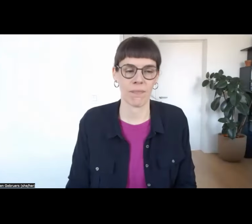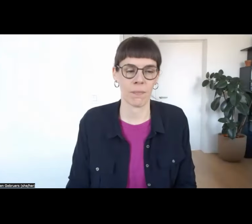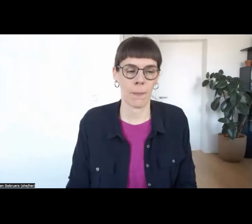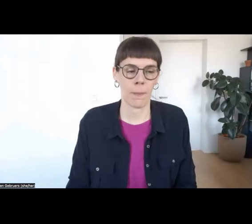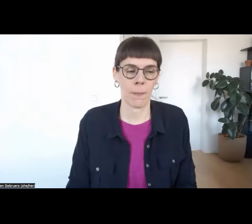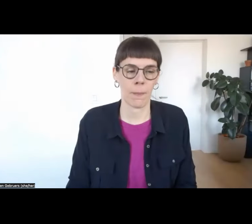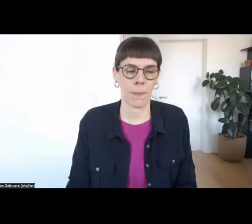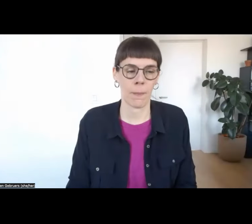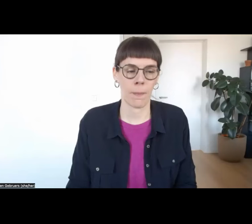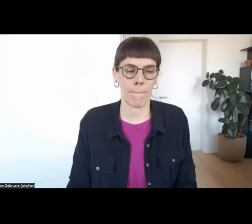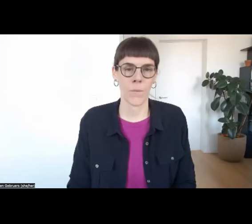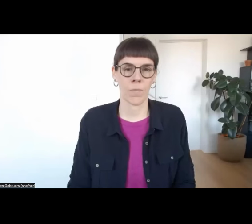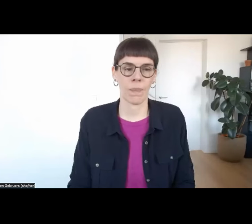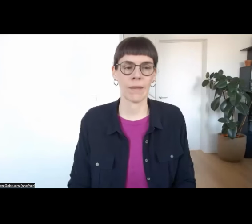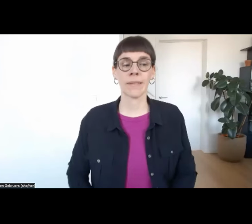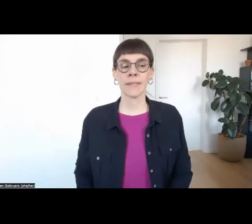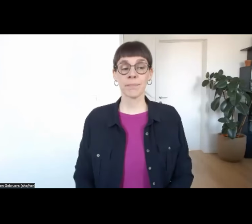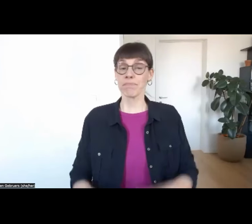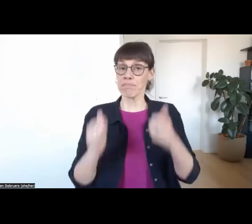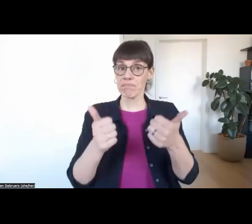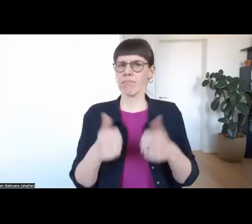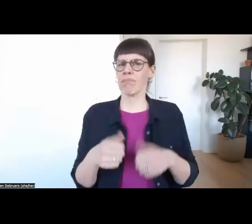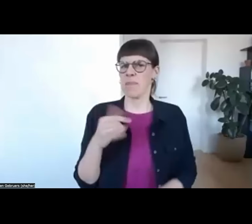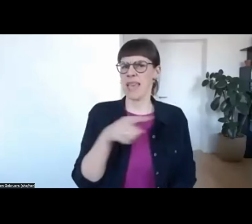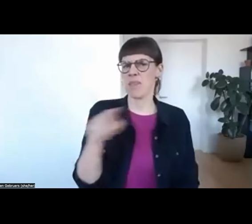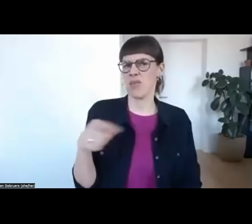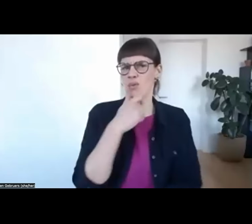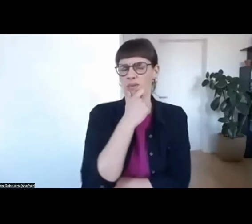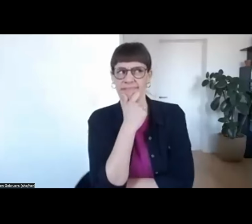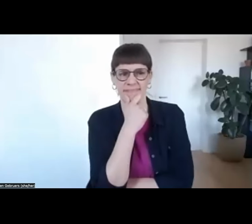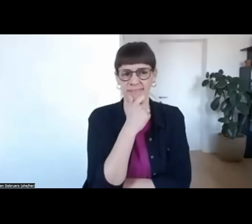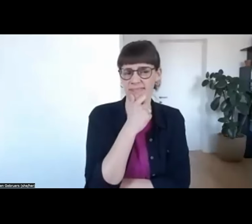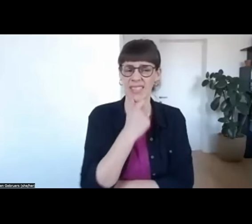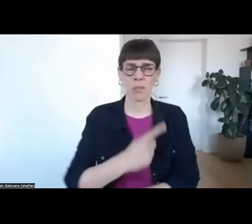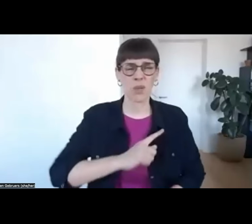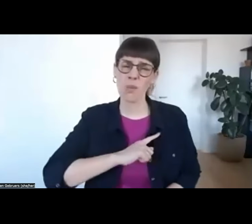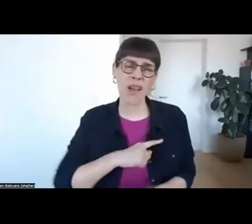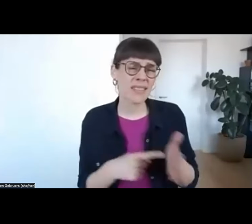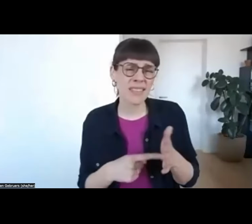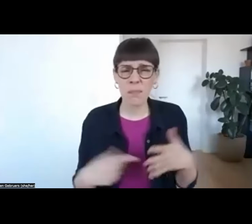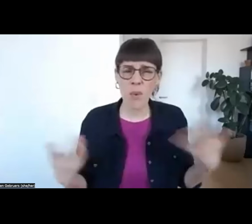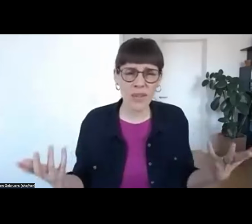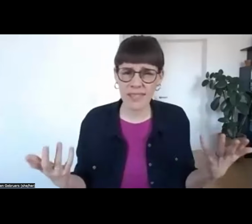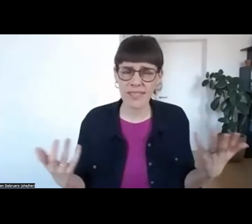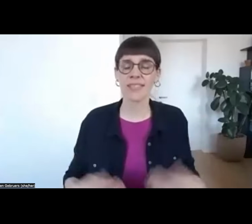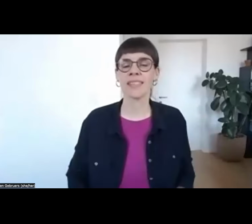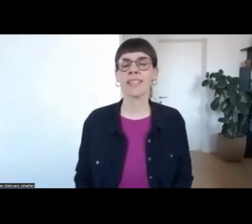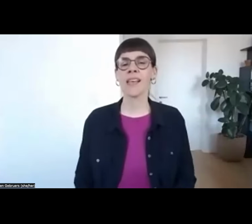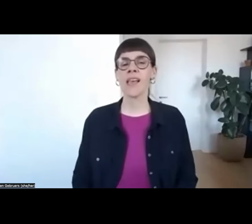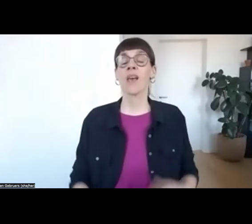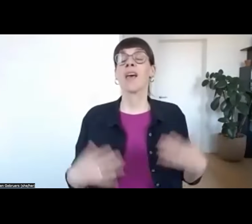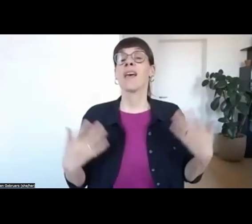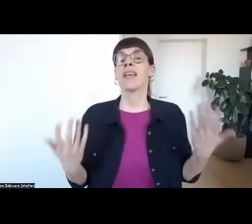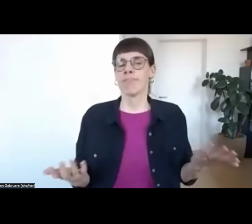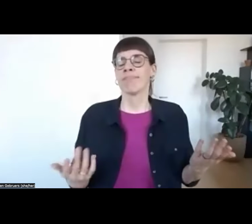put in. Maybe you're thinking, well, Why does this matter? Why is